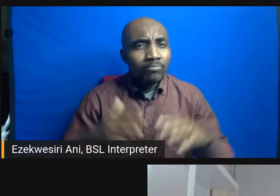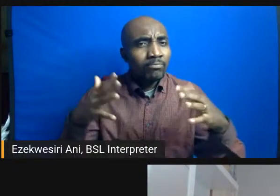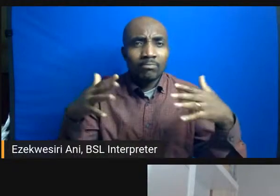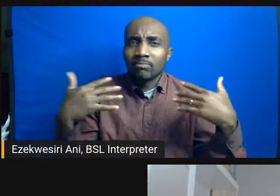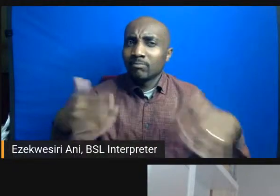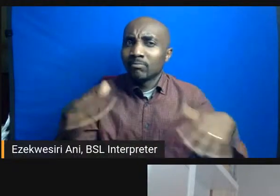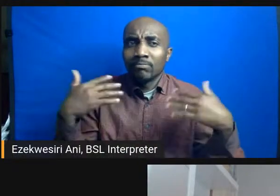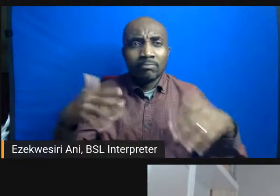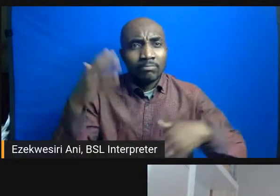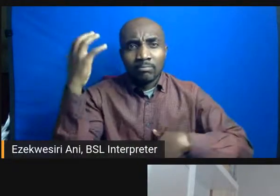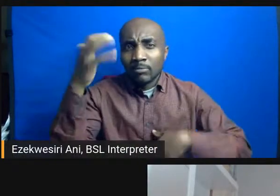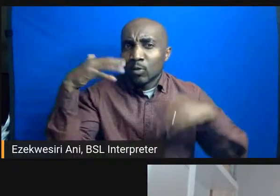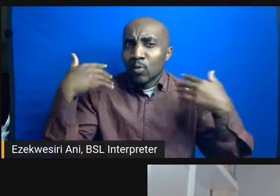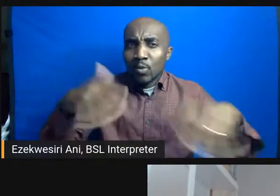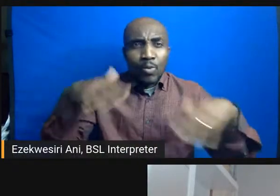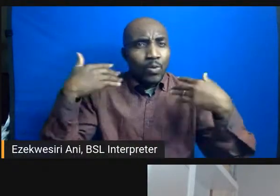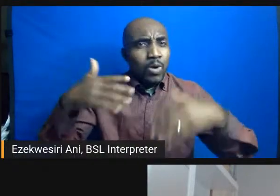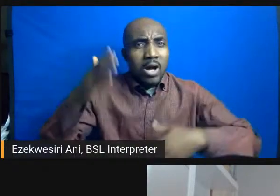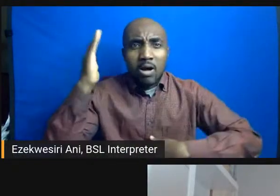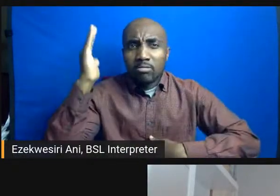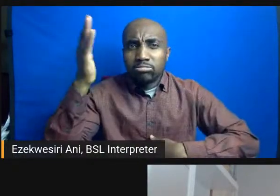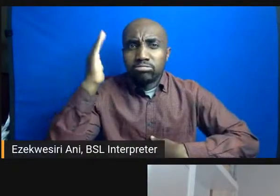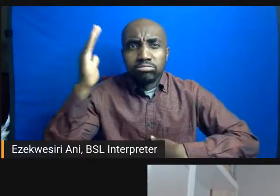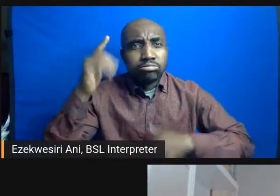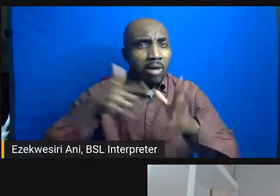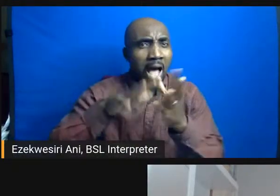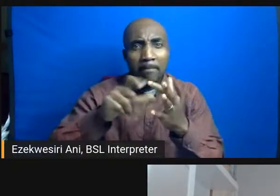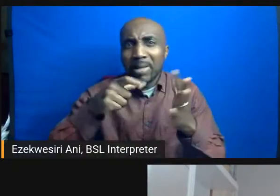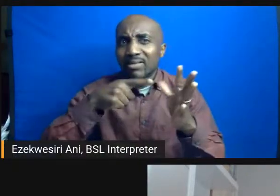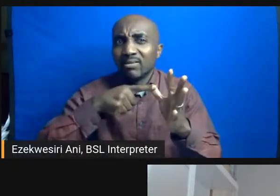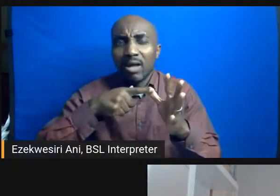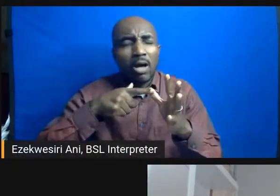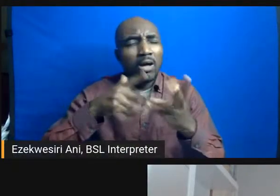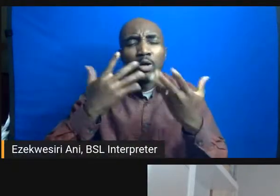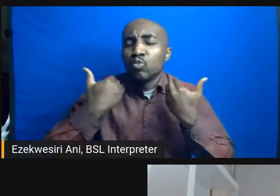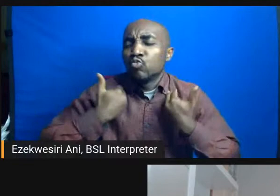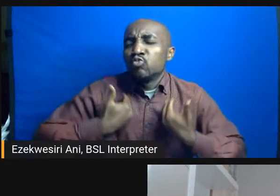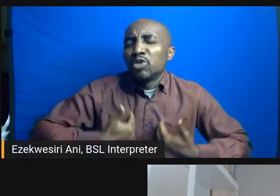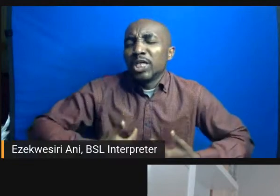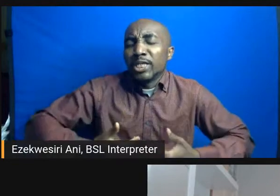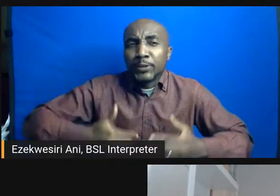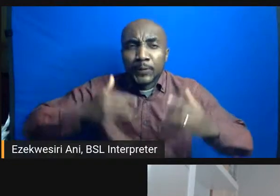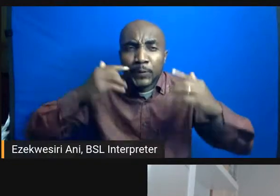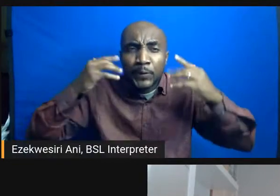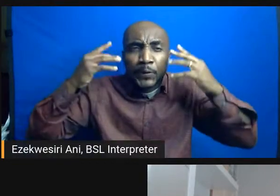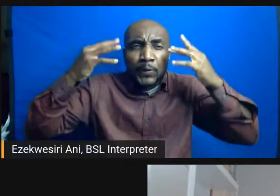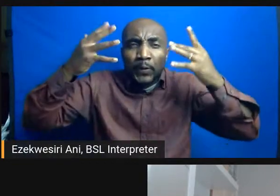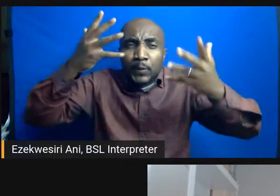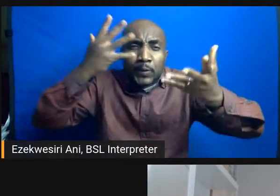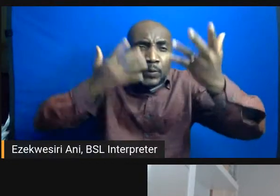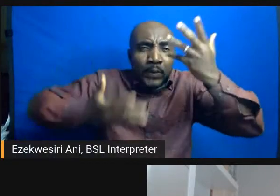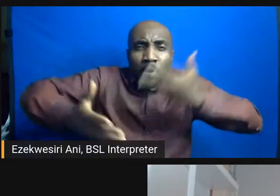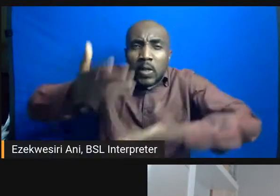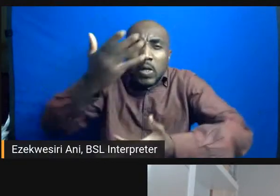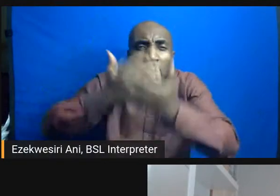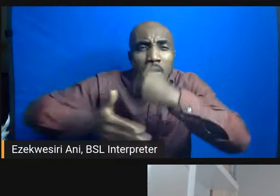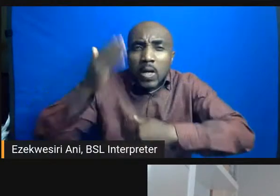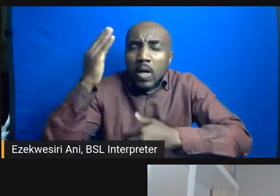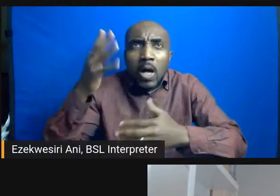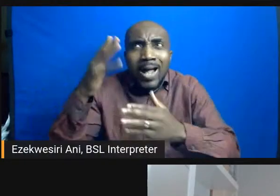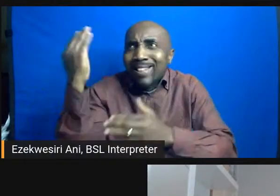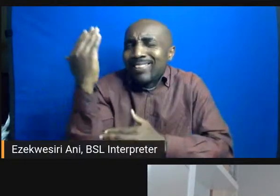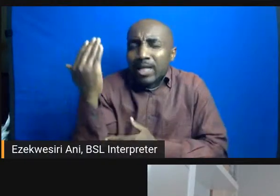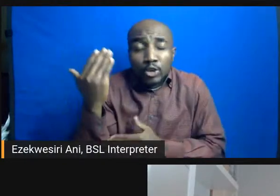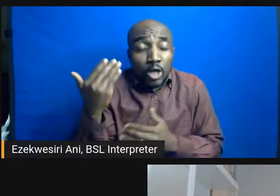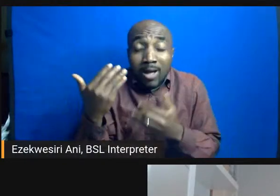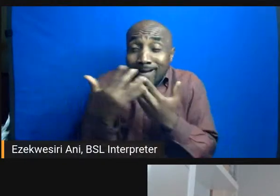Absolutely incredible. Thank you so much, Amanda, for such a rich and stimulating lecture. I have so many points that I